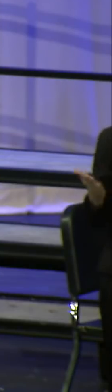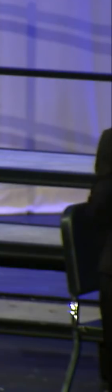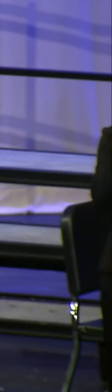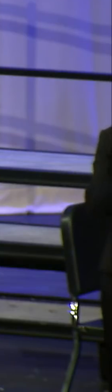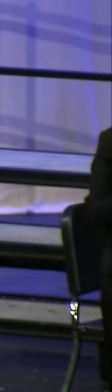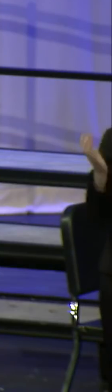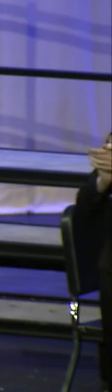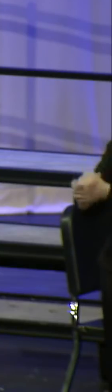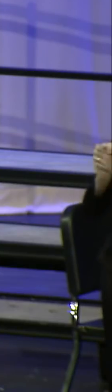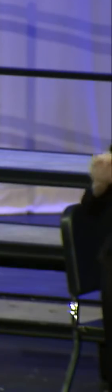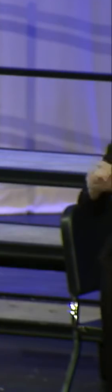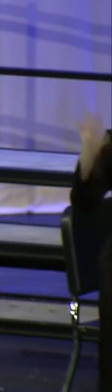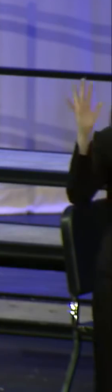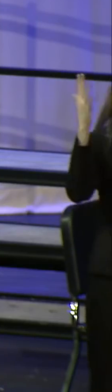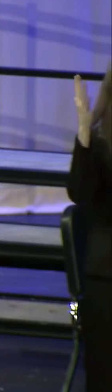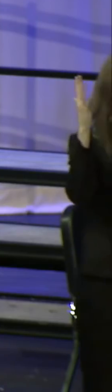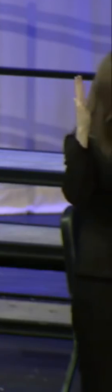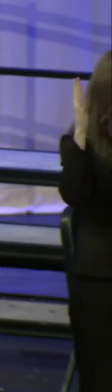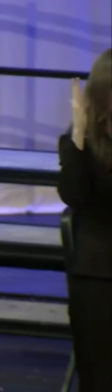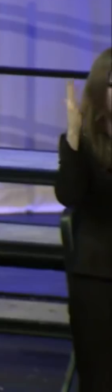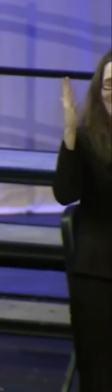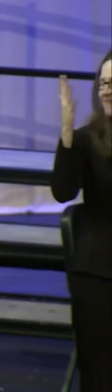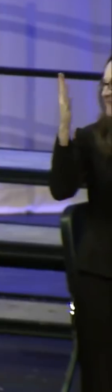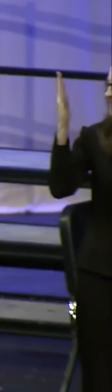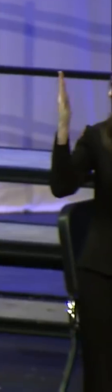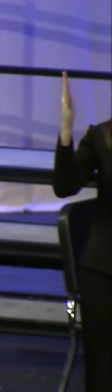Congratulations. Thank you very much.